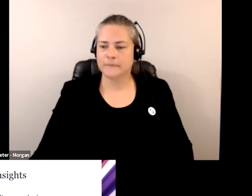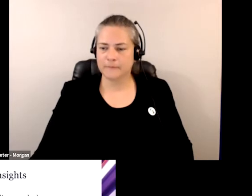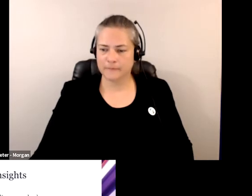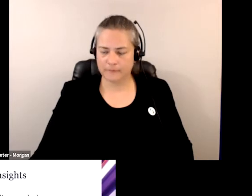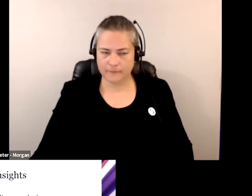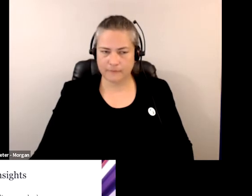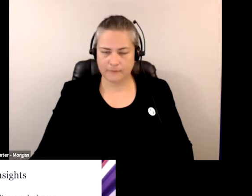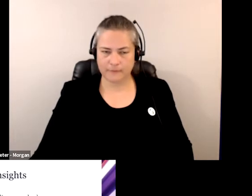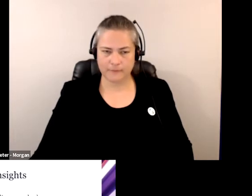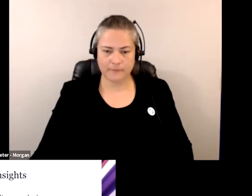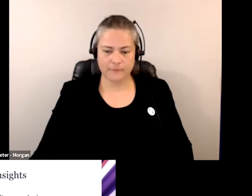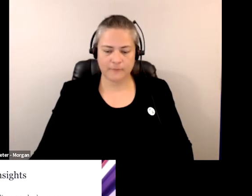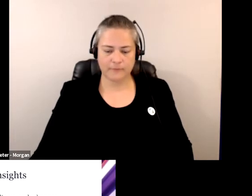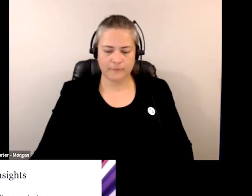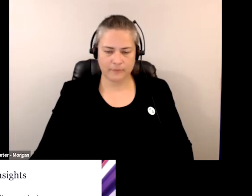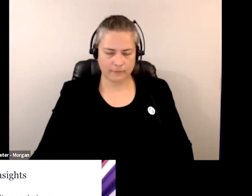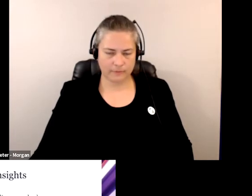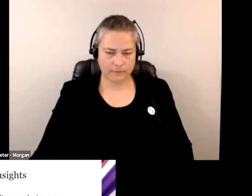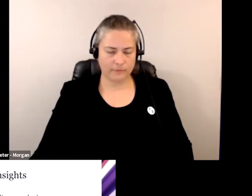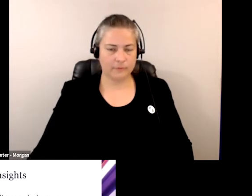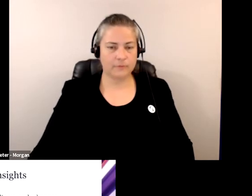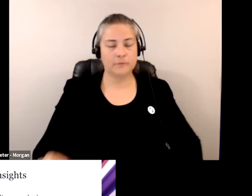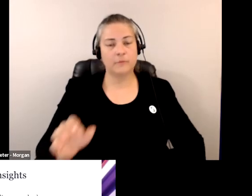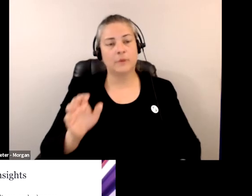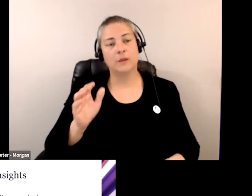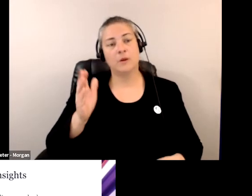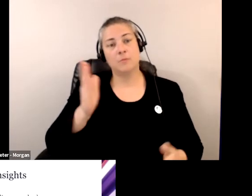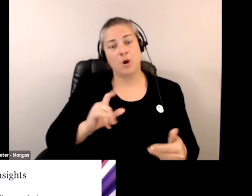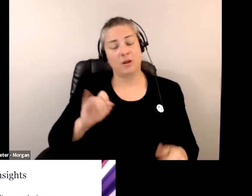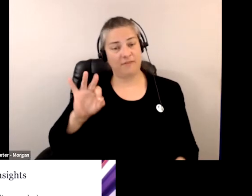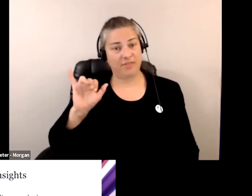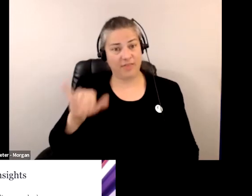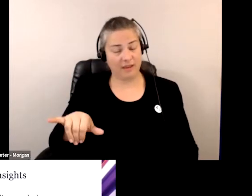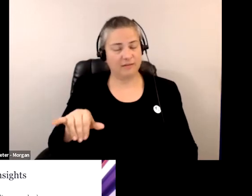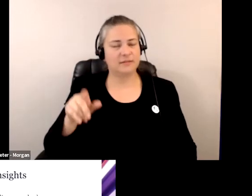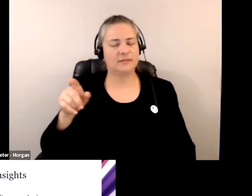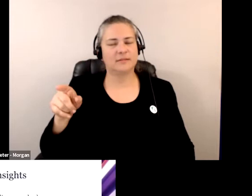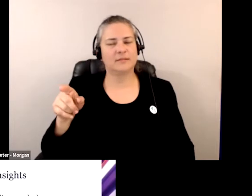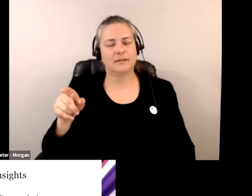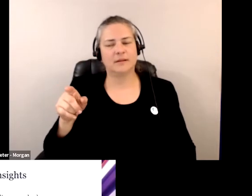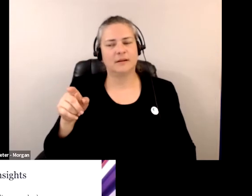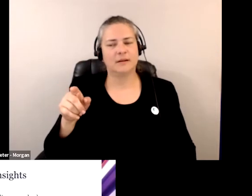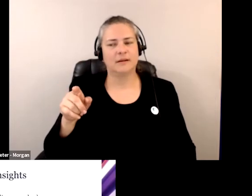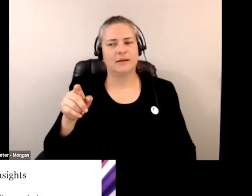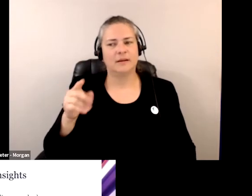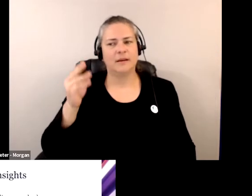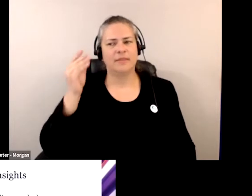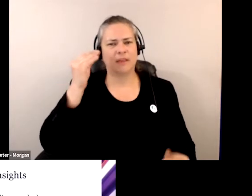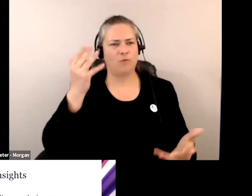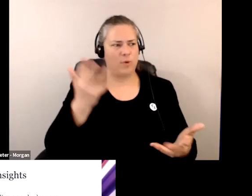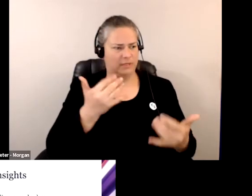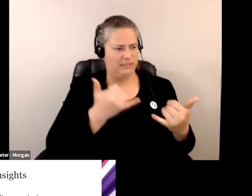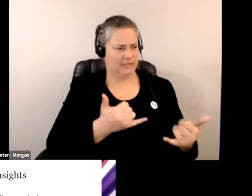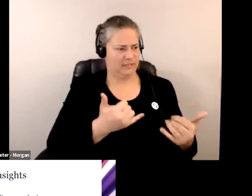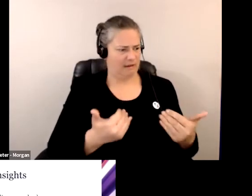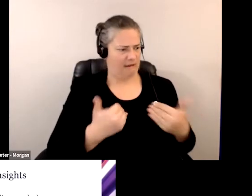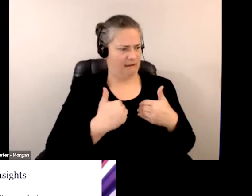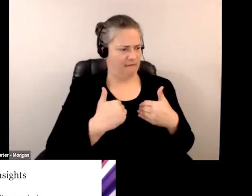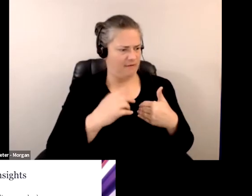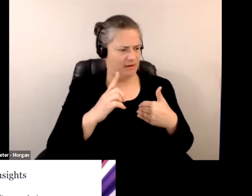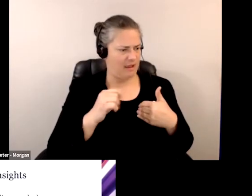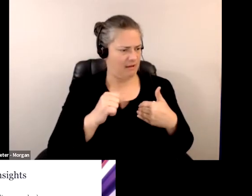So part of that is also going to be thinking creatively about existing data sources and new data